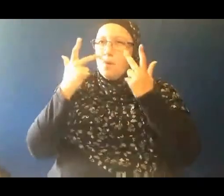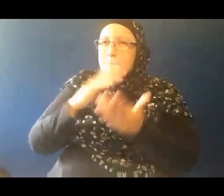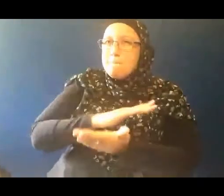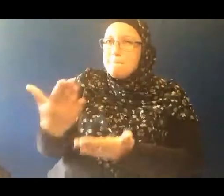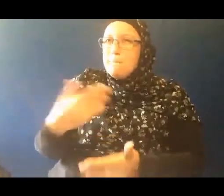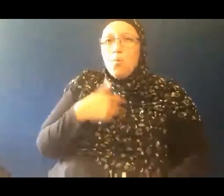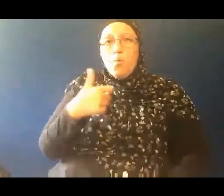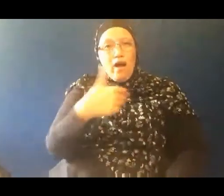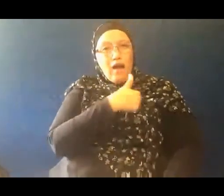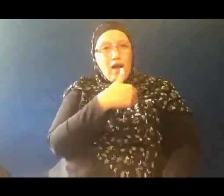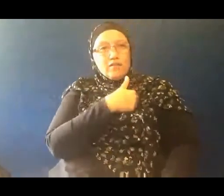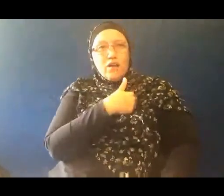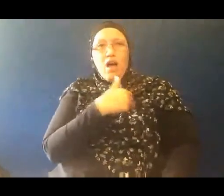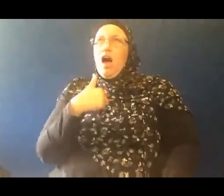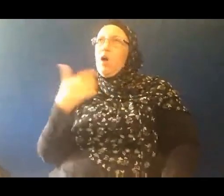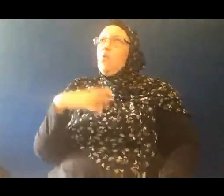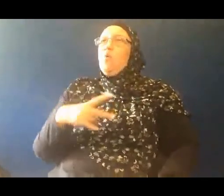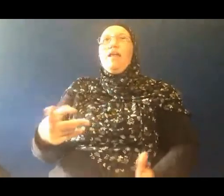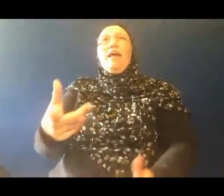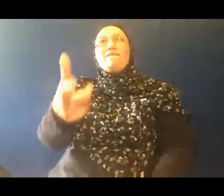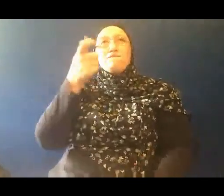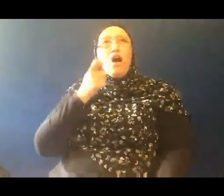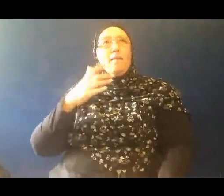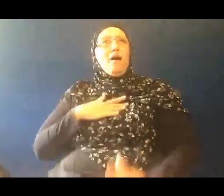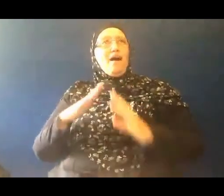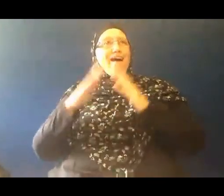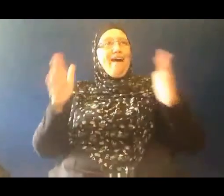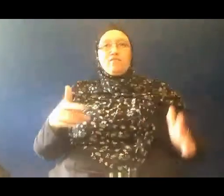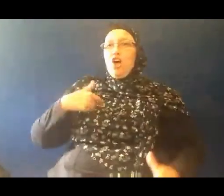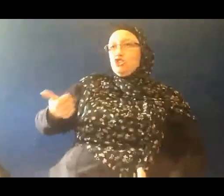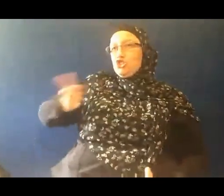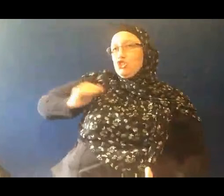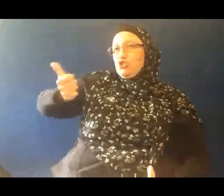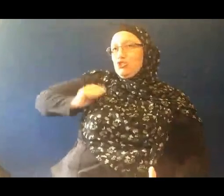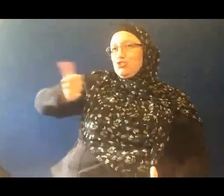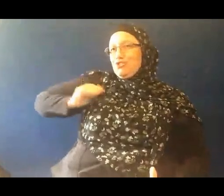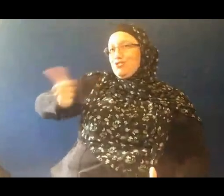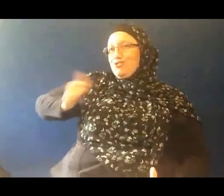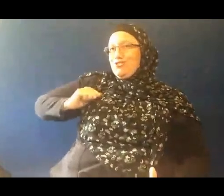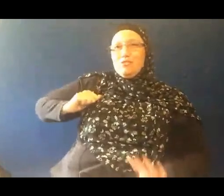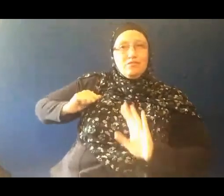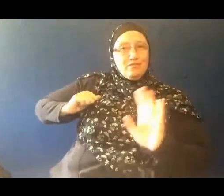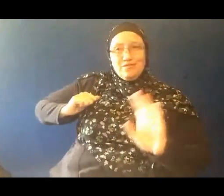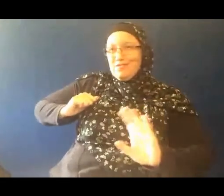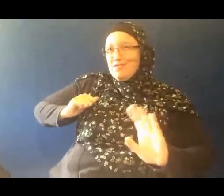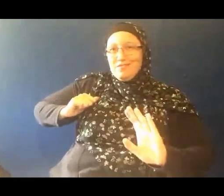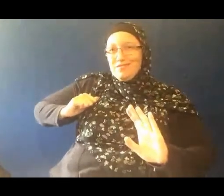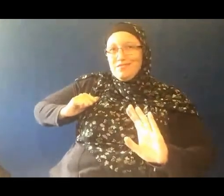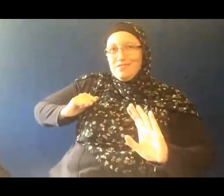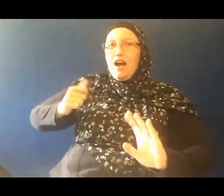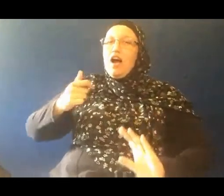I want to invite people to my house to show off that I'm generous, I'm hospitable,